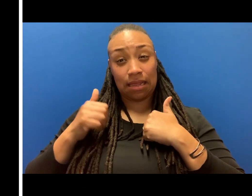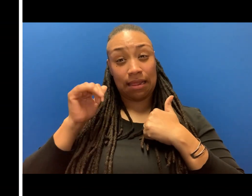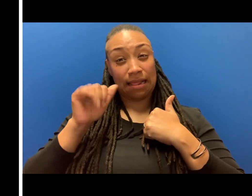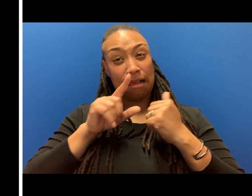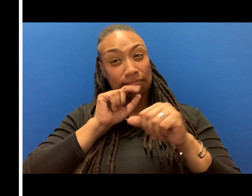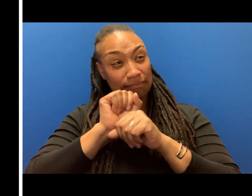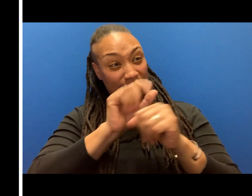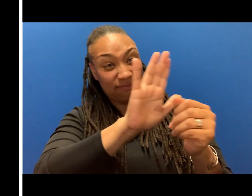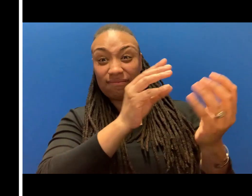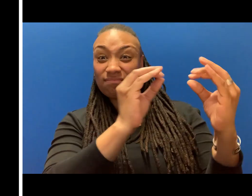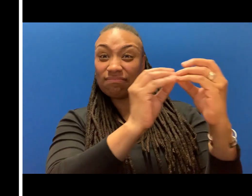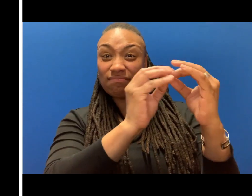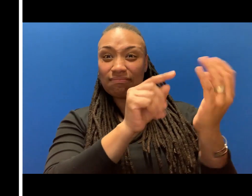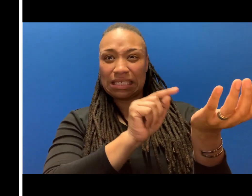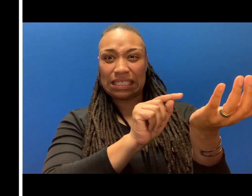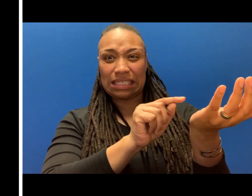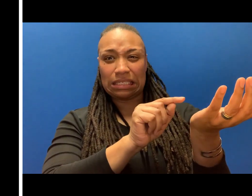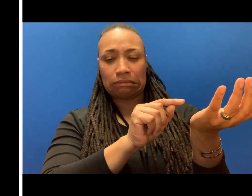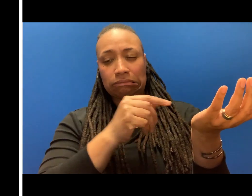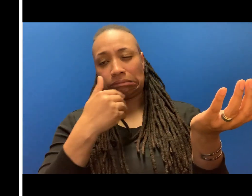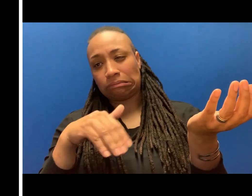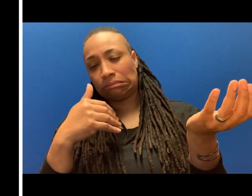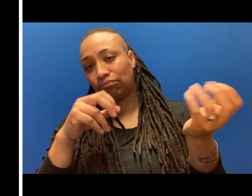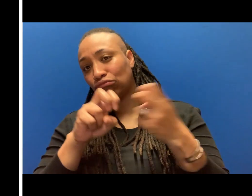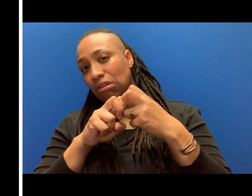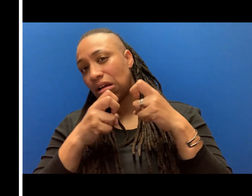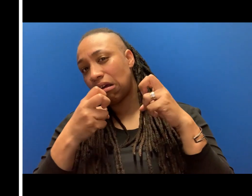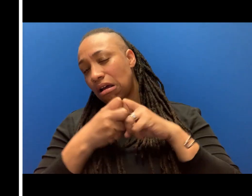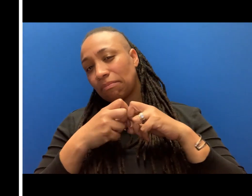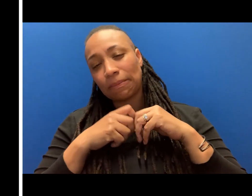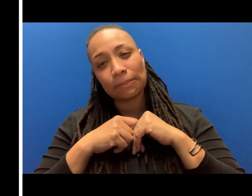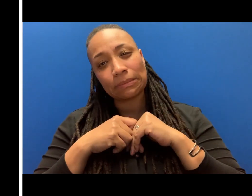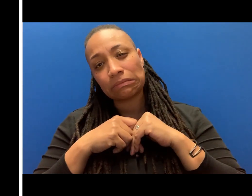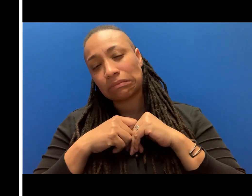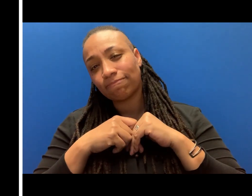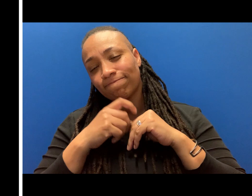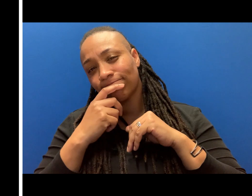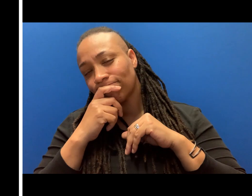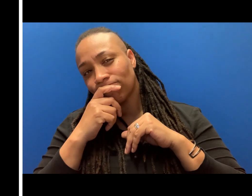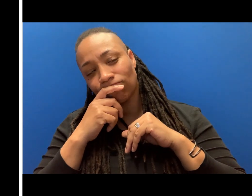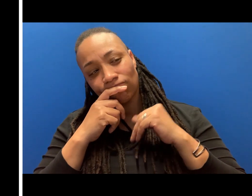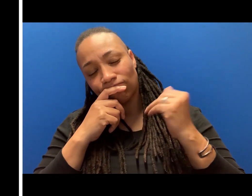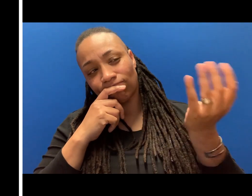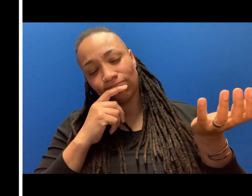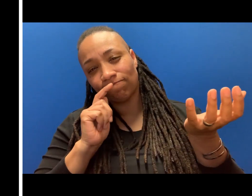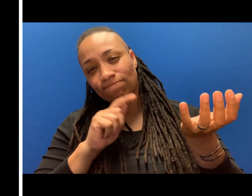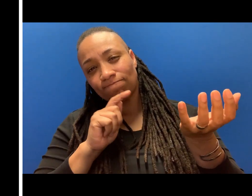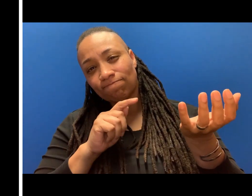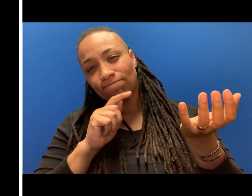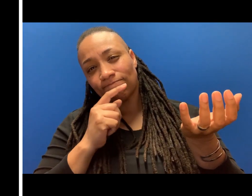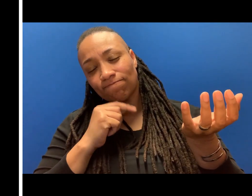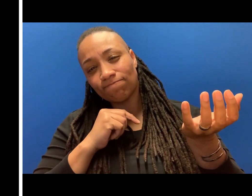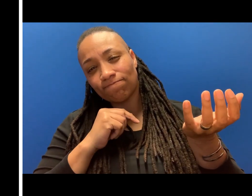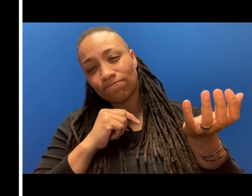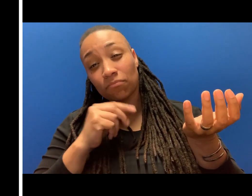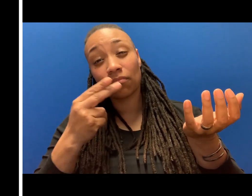The fact that that is a conversation is the problem. And that is